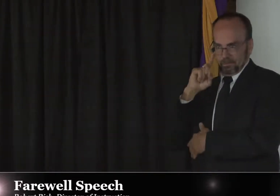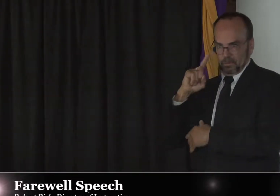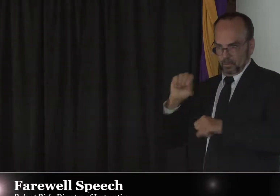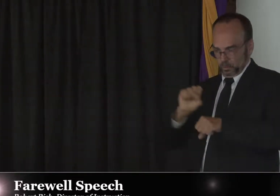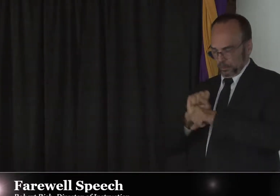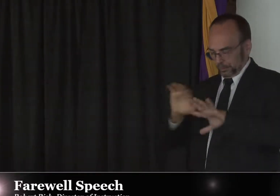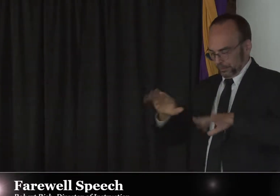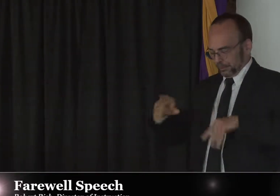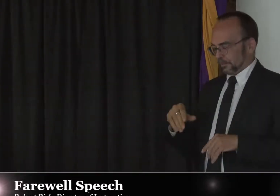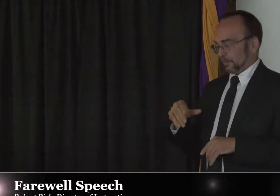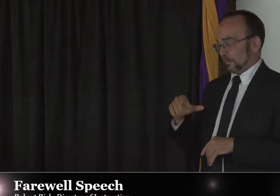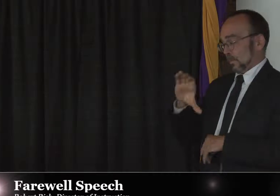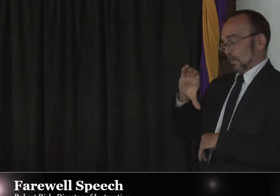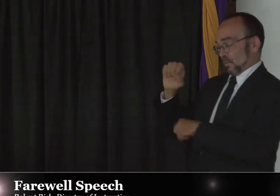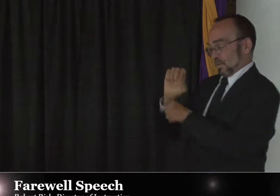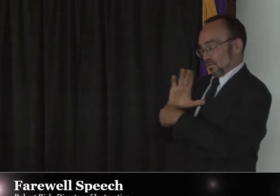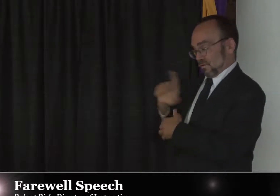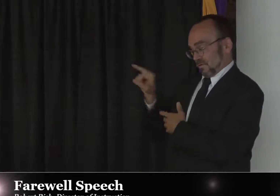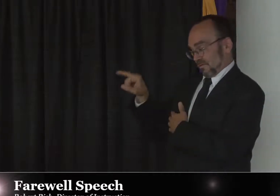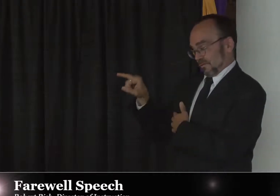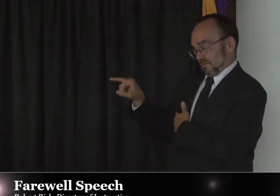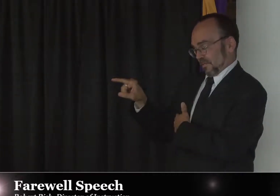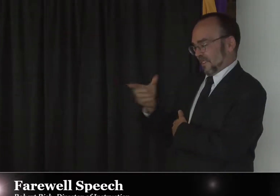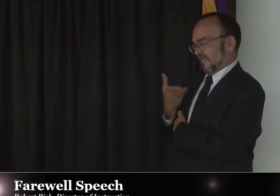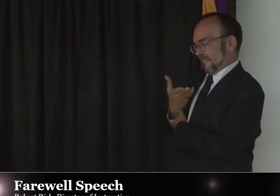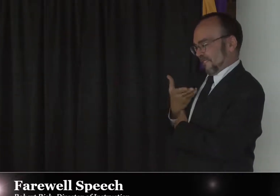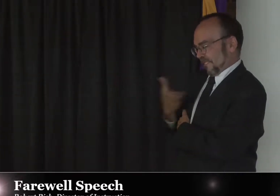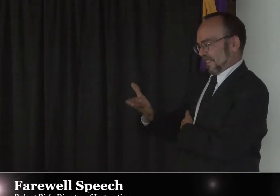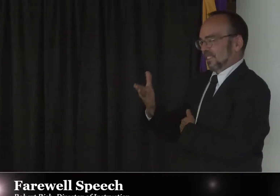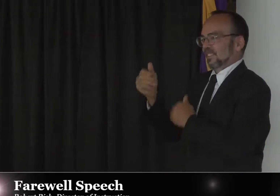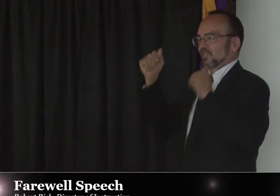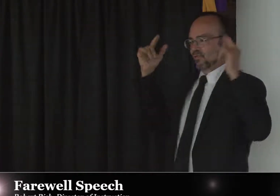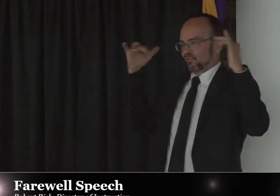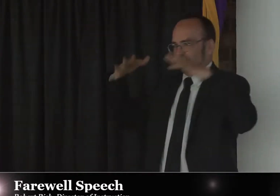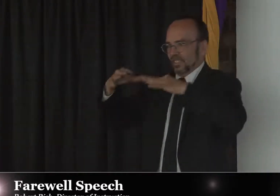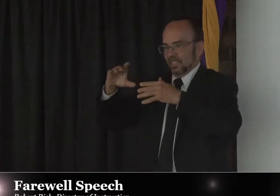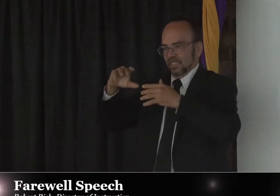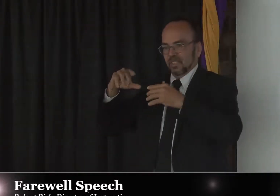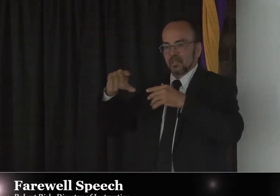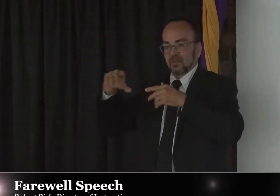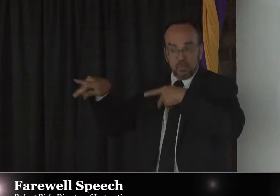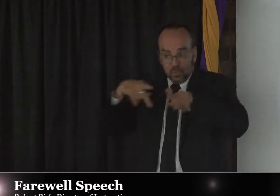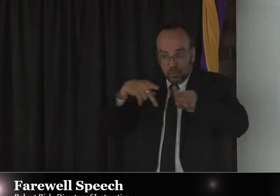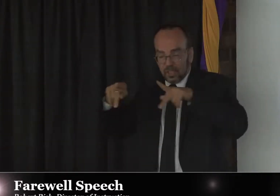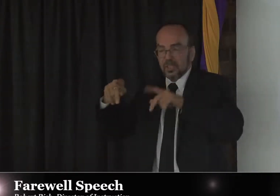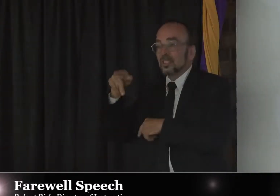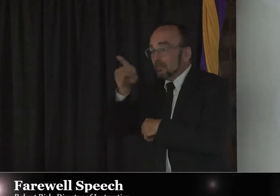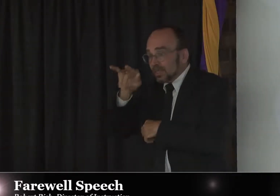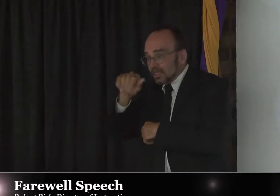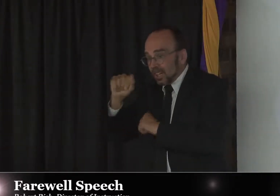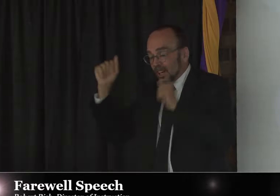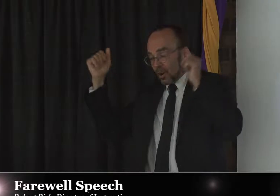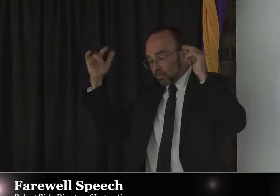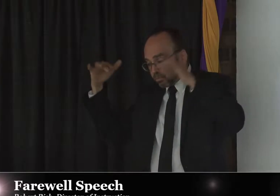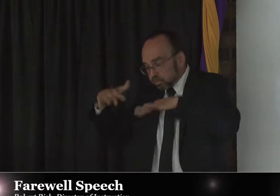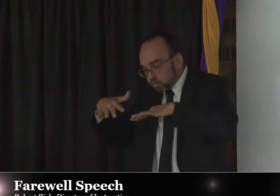Blind, deaf, and in a wheelchair. I was working with these people, and I was invited to a party, pizza